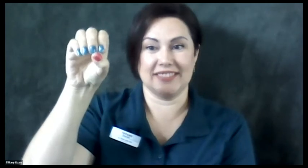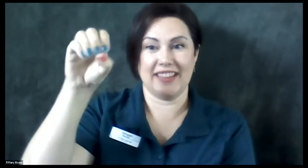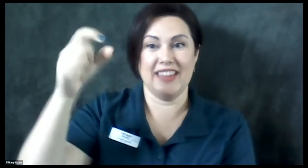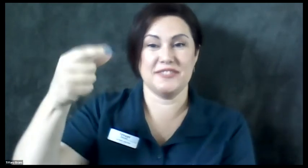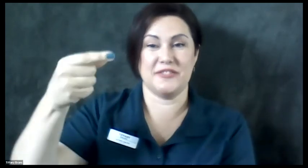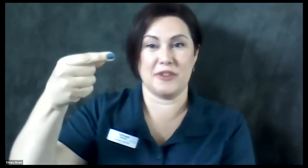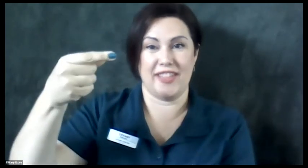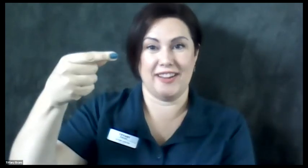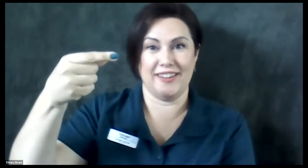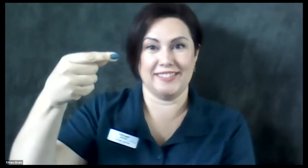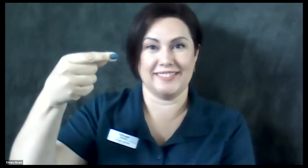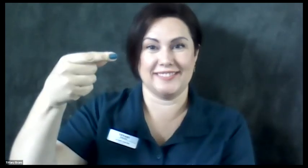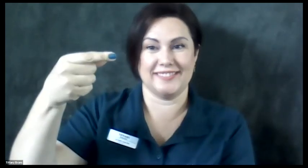and fourth letter.